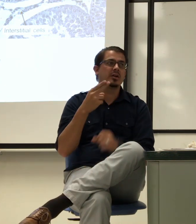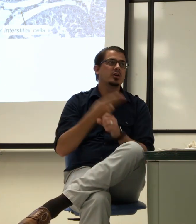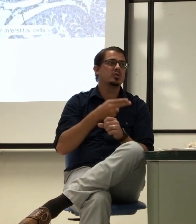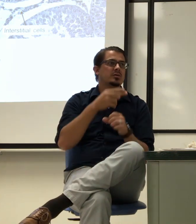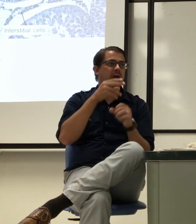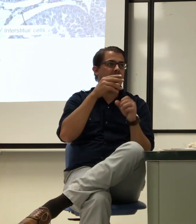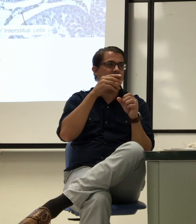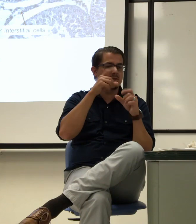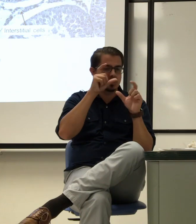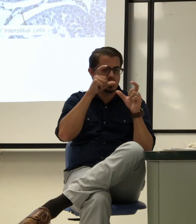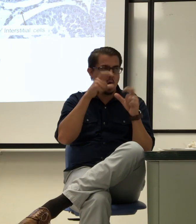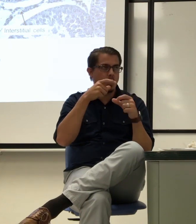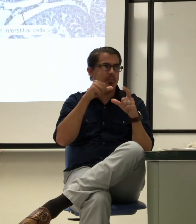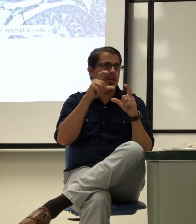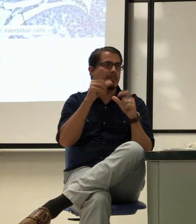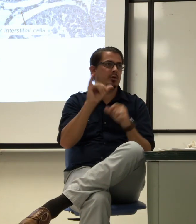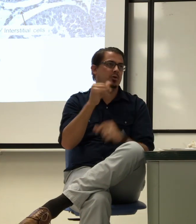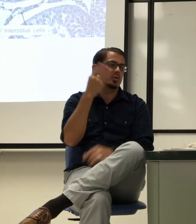camera too. I was just wondering.